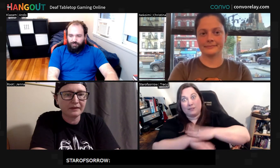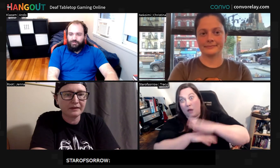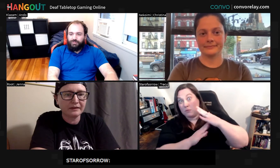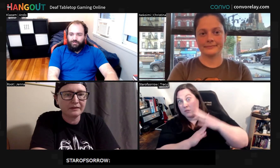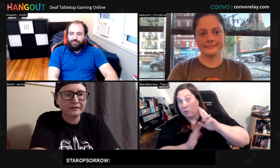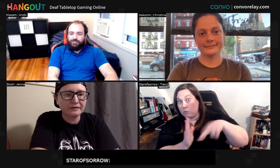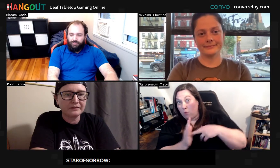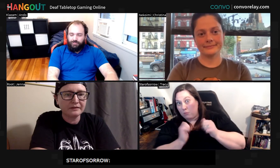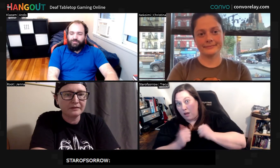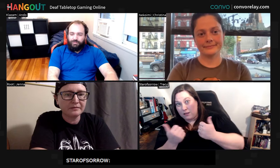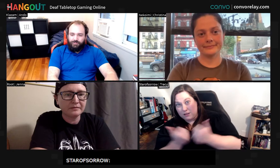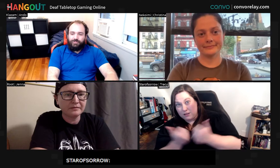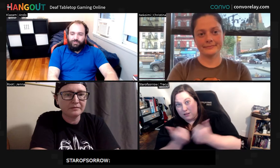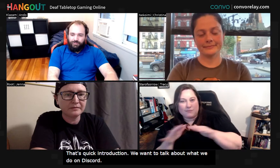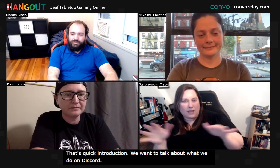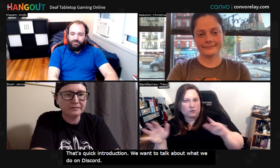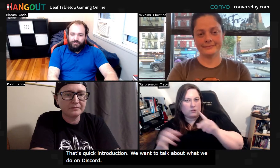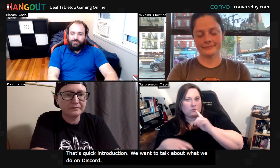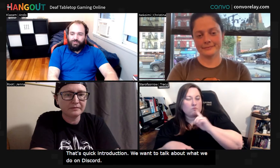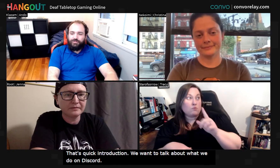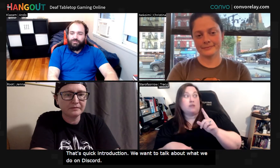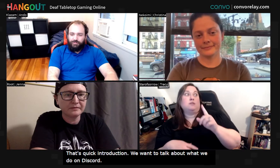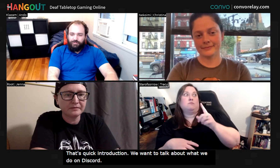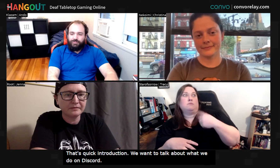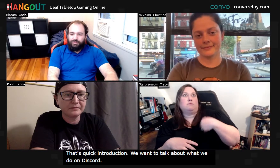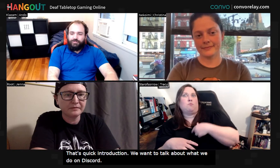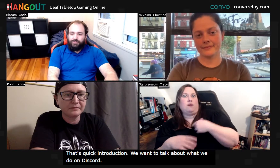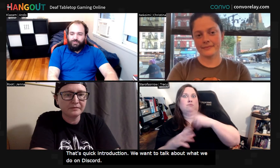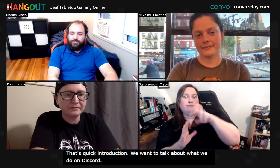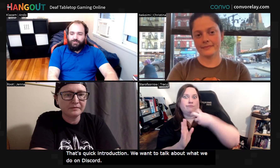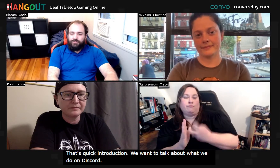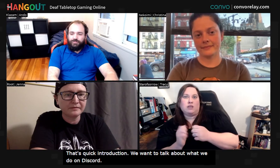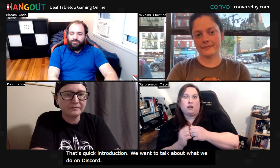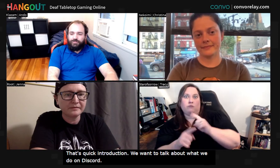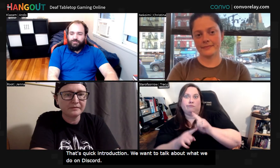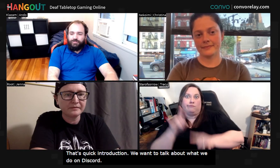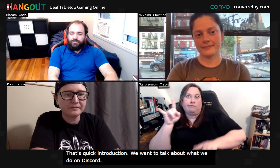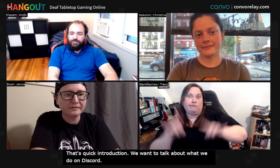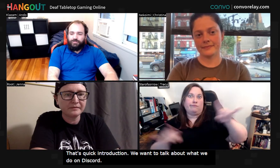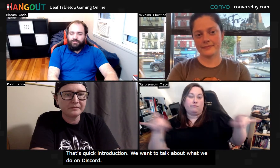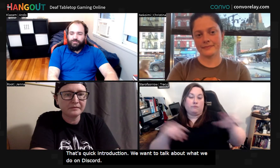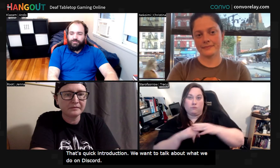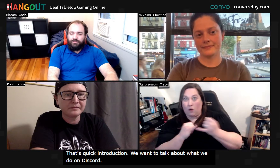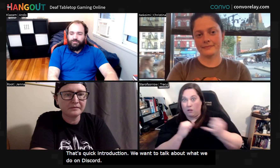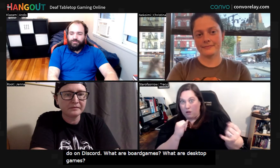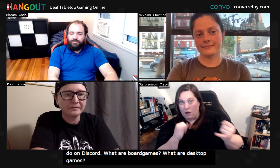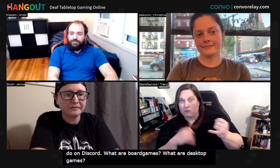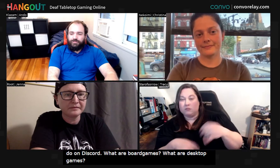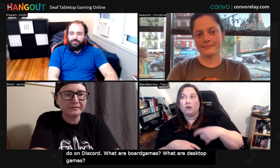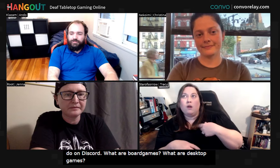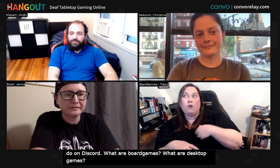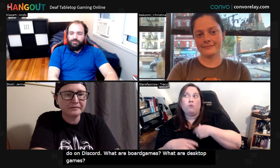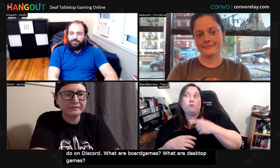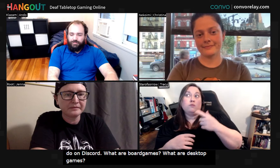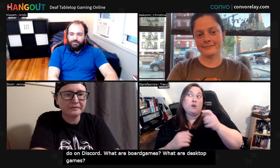What are board games? What are desktop games? And all those different types of things. I've really fallen in love with it, just in a